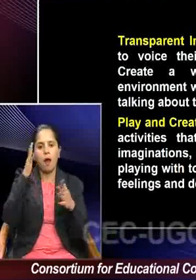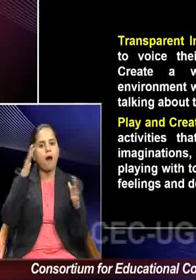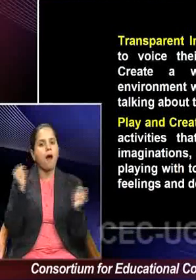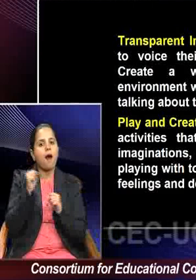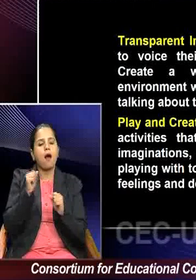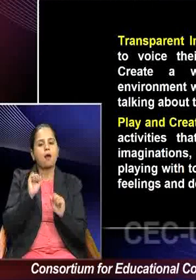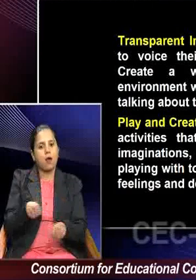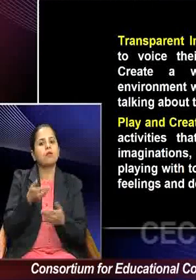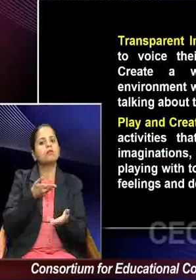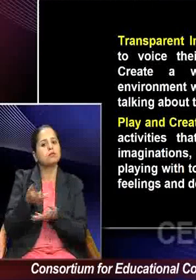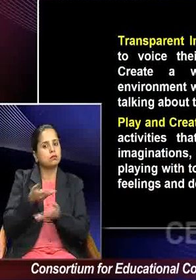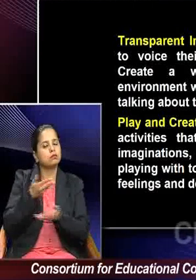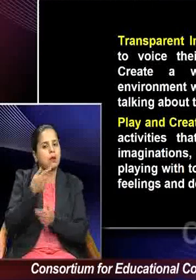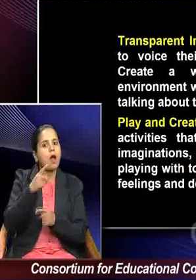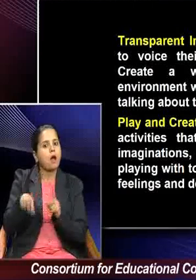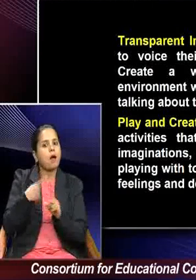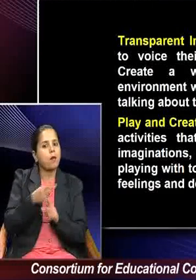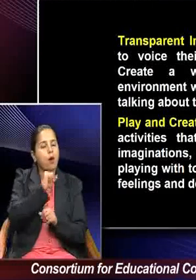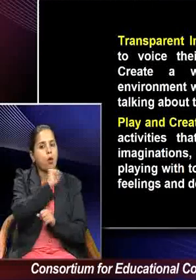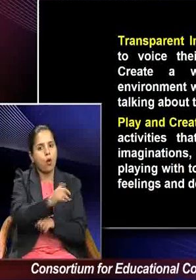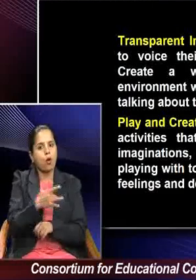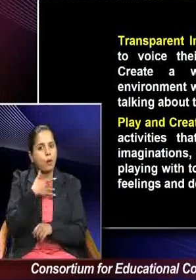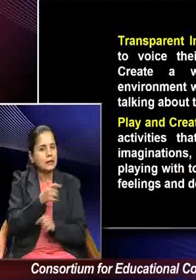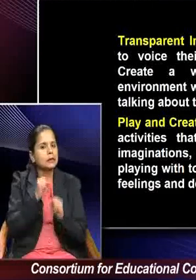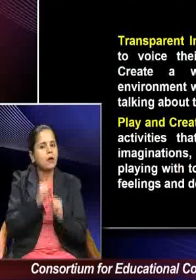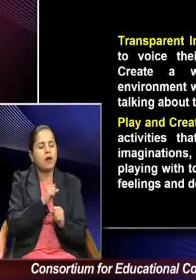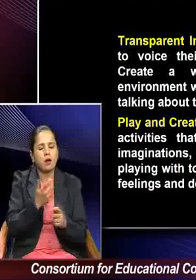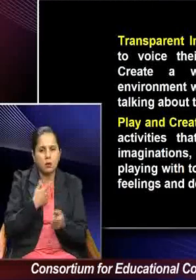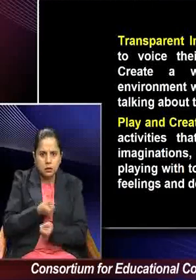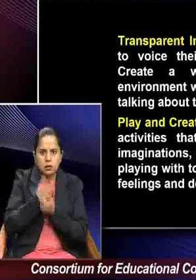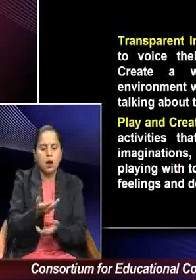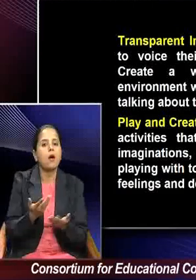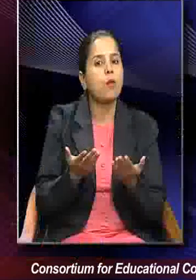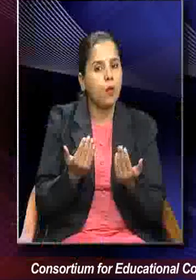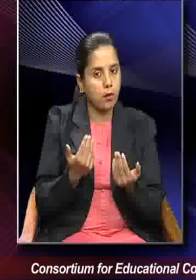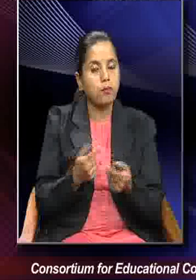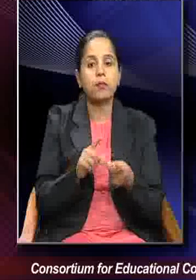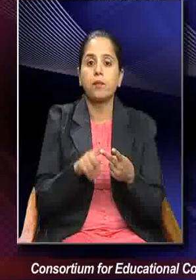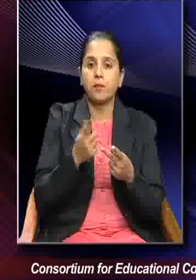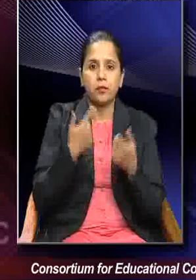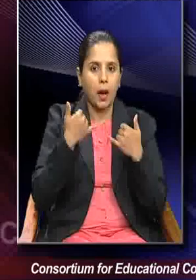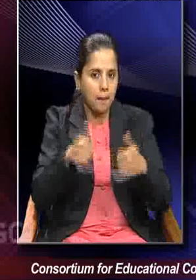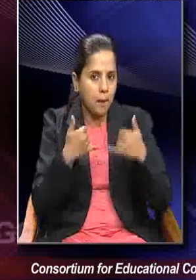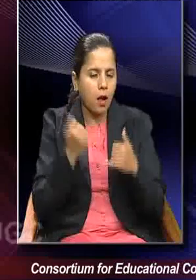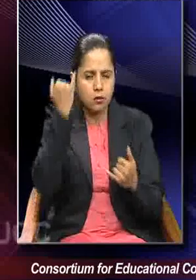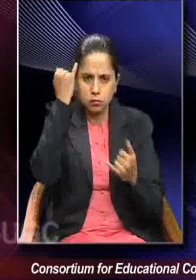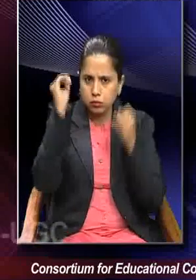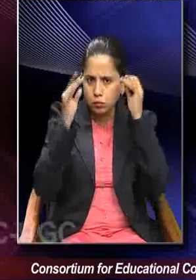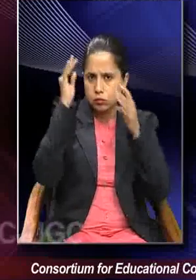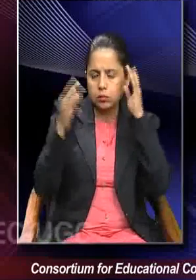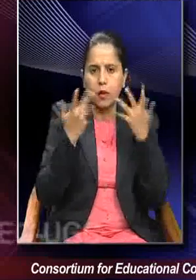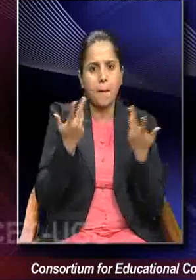comfortable talking about their difficulties. Play and creative